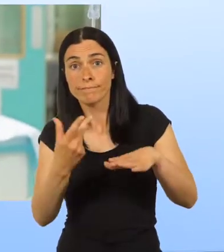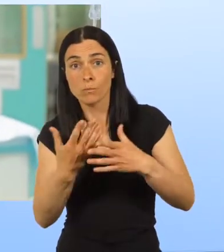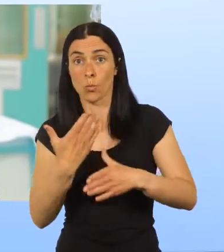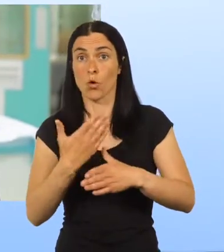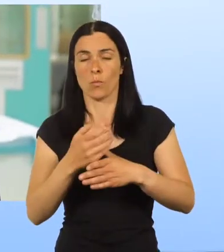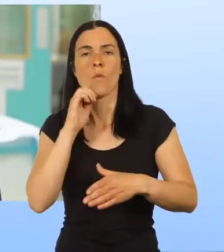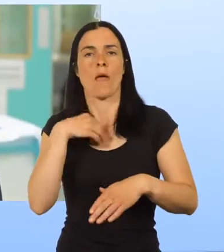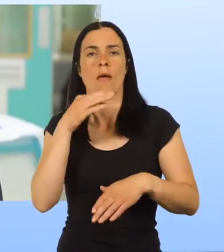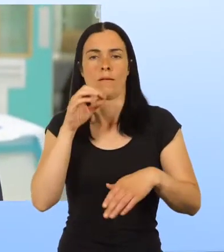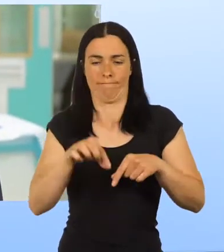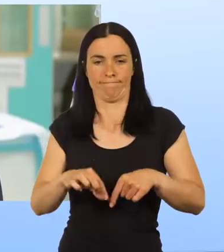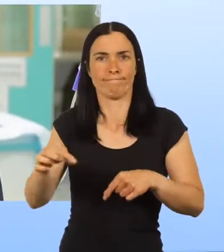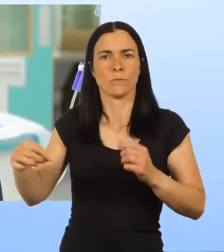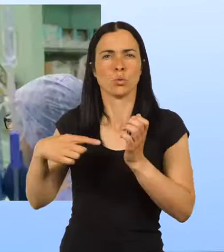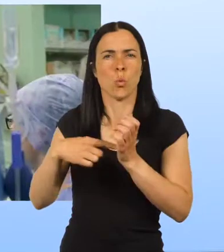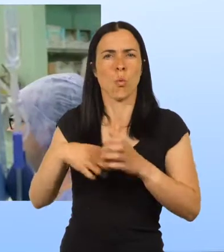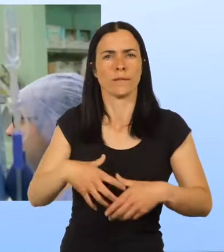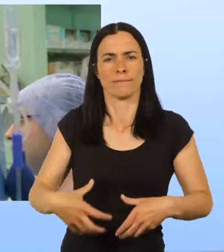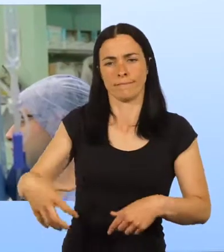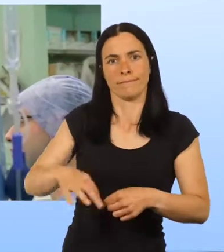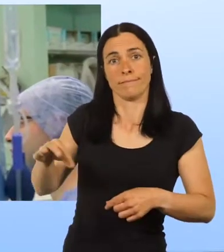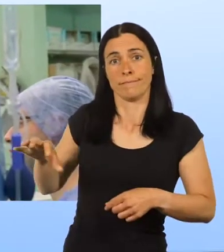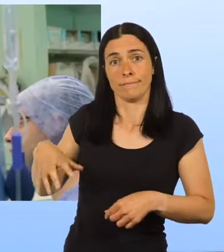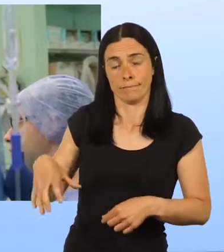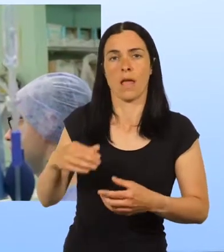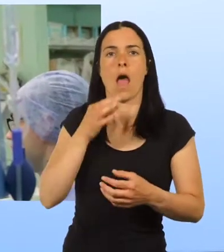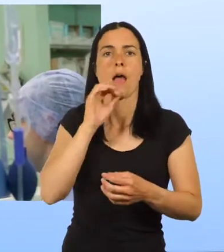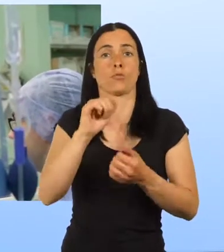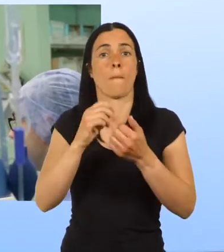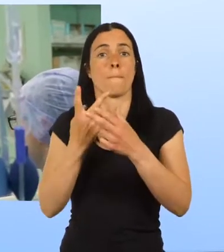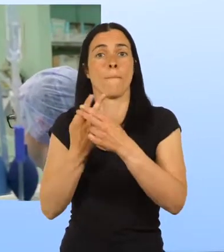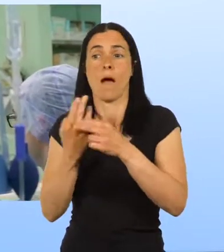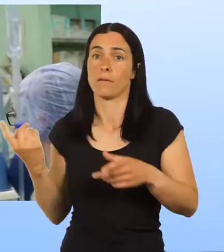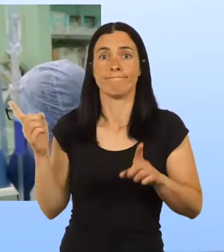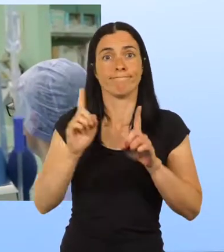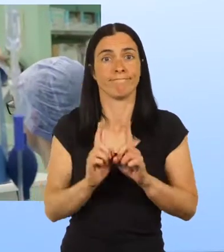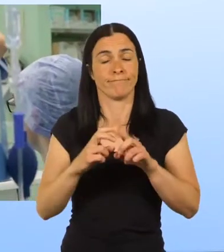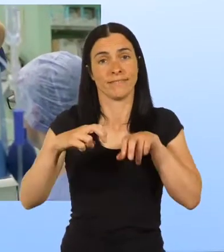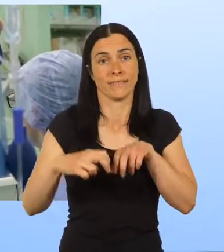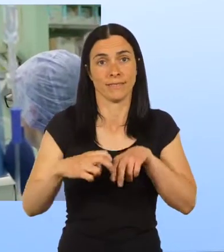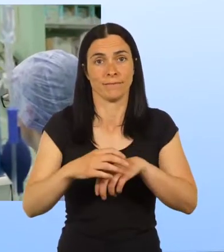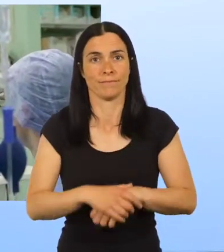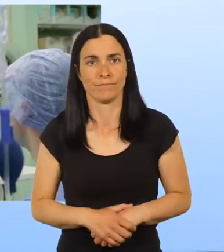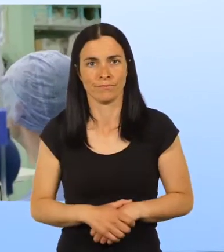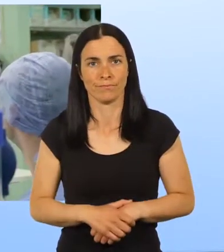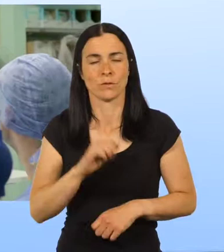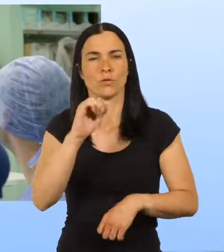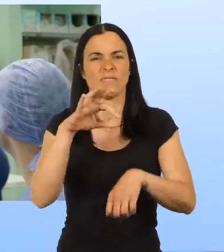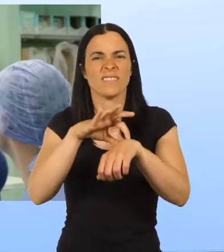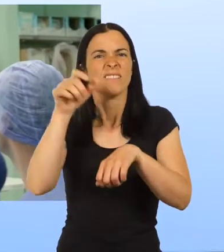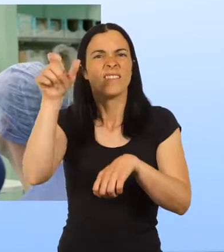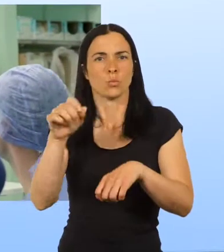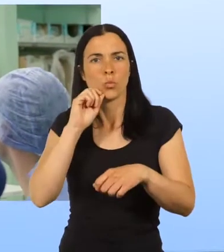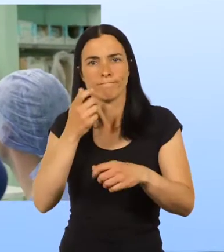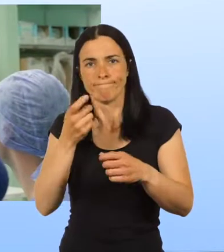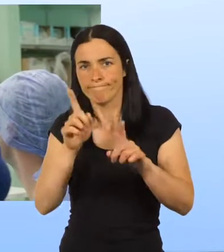Once your spinal anaesthetic is working, we'll put a catheter into your bladder. We'll then ask your birth partner to come and sit